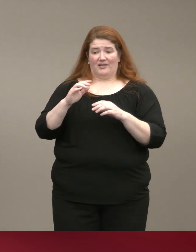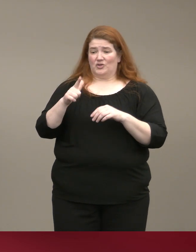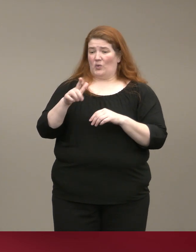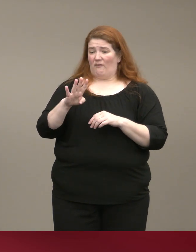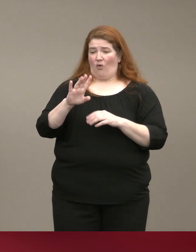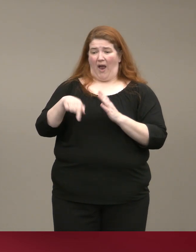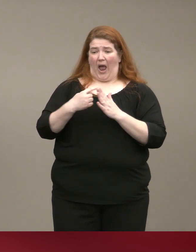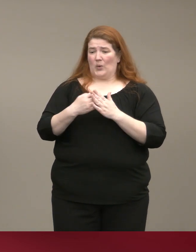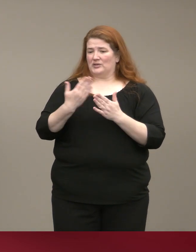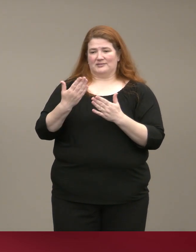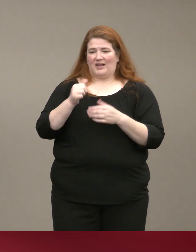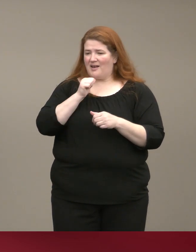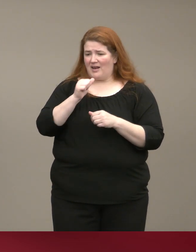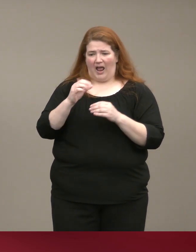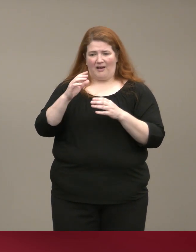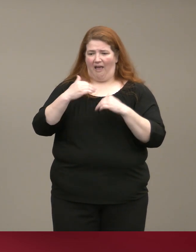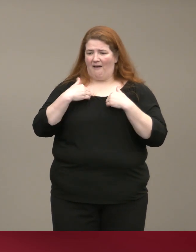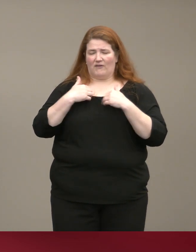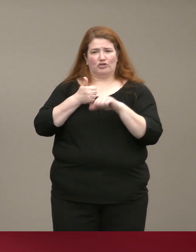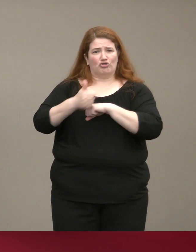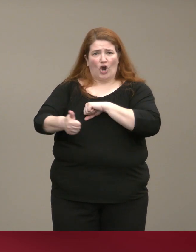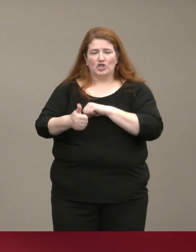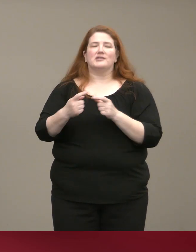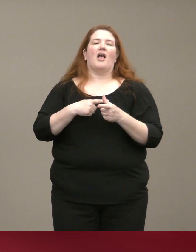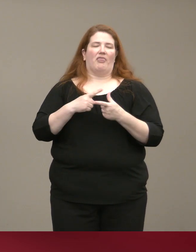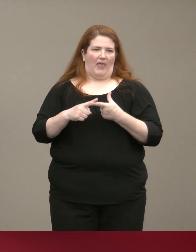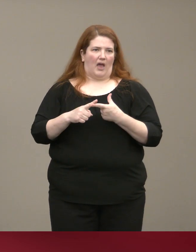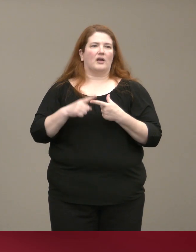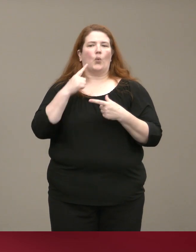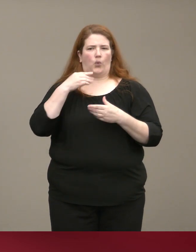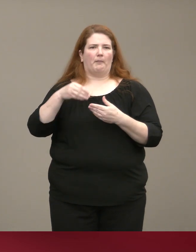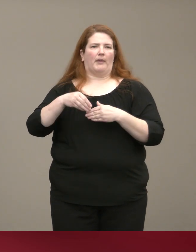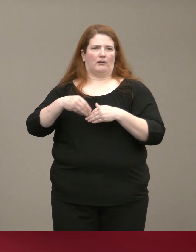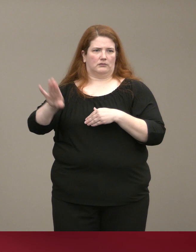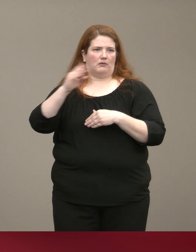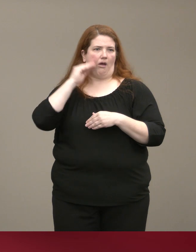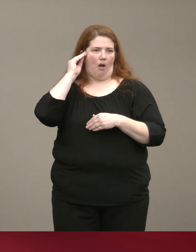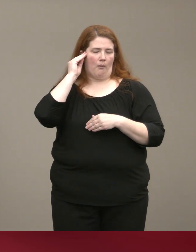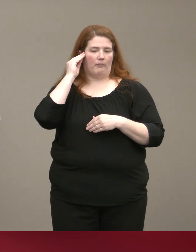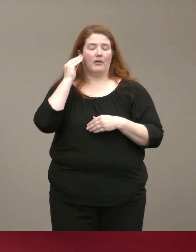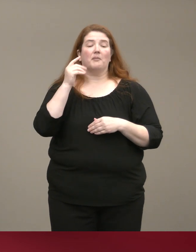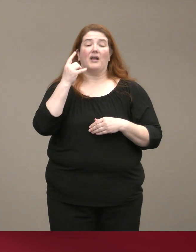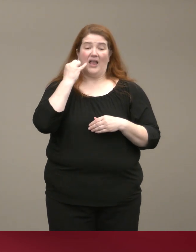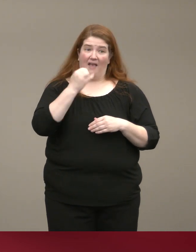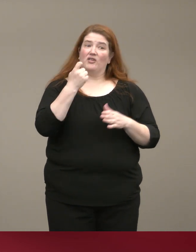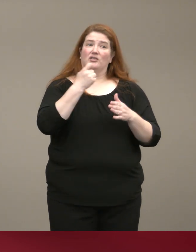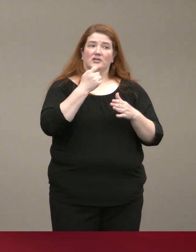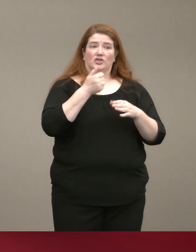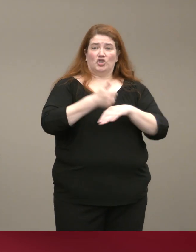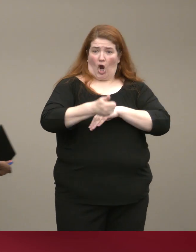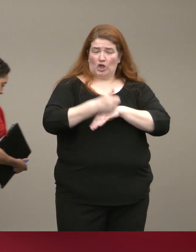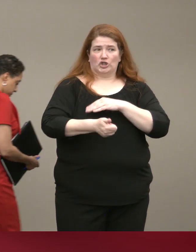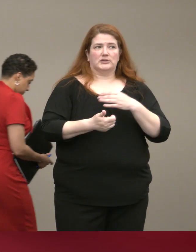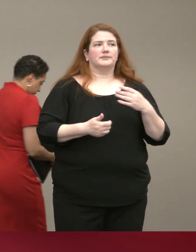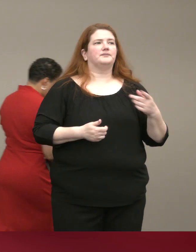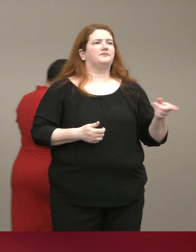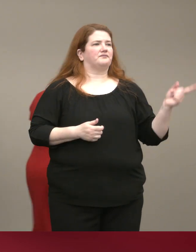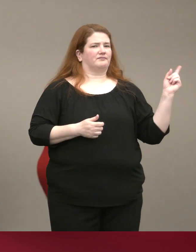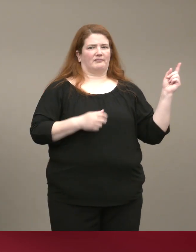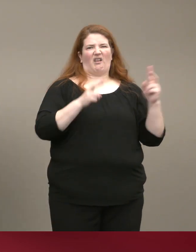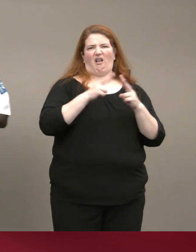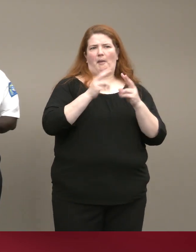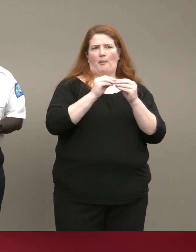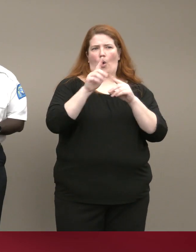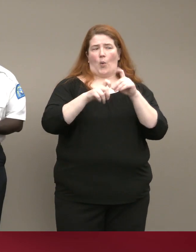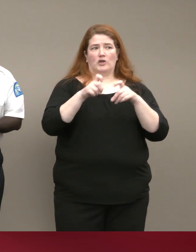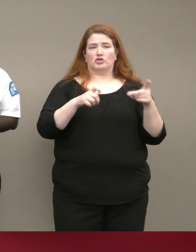a charge is brought within the 24 hours, determines when they will be held or not. We've got time for a couple more, guys. Chief Jenkerson, can I ask you a